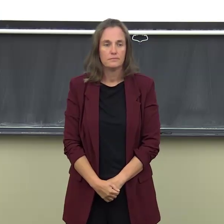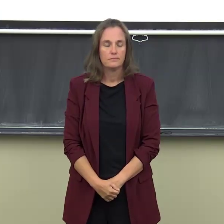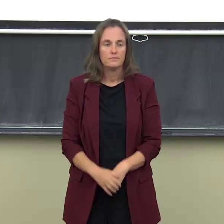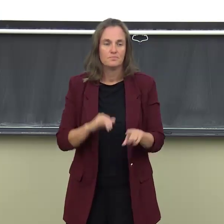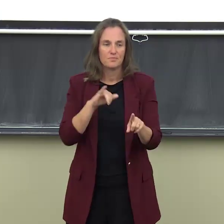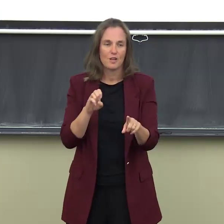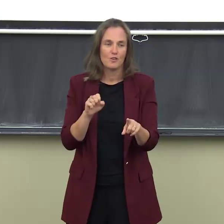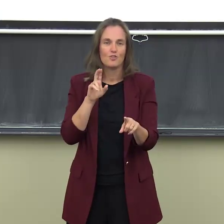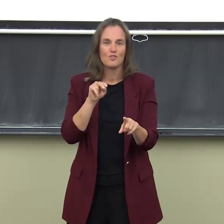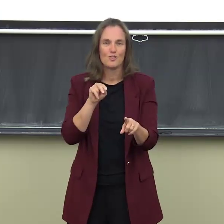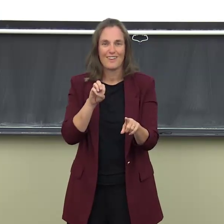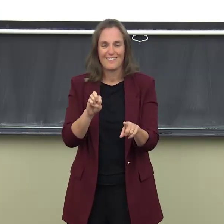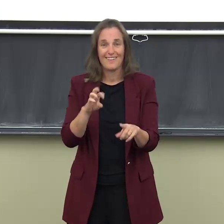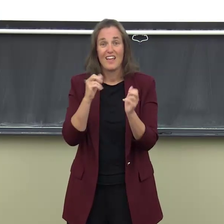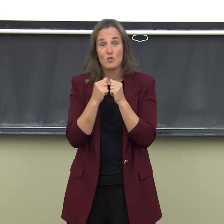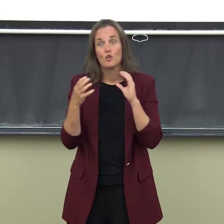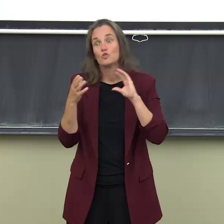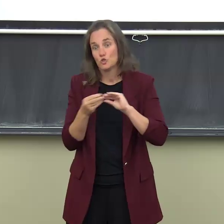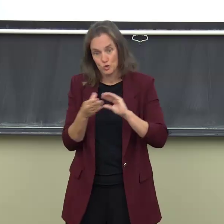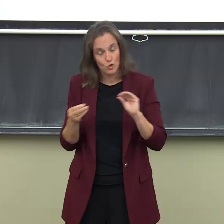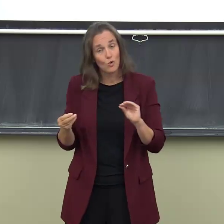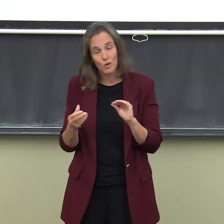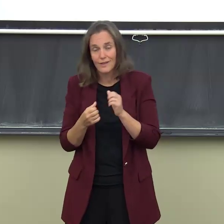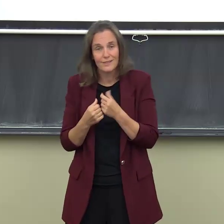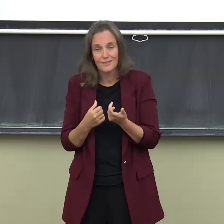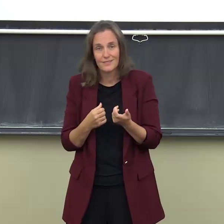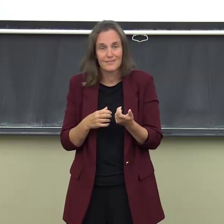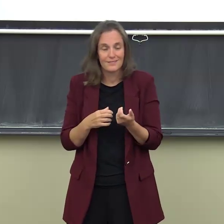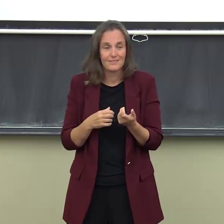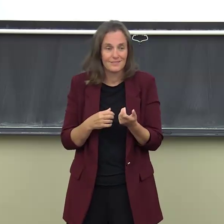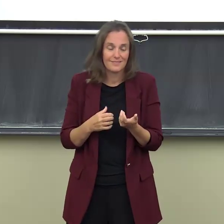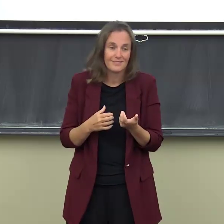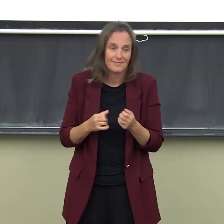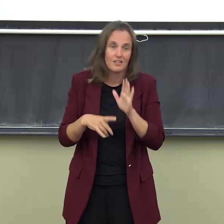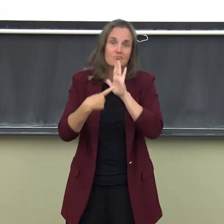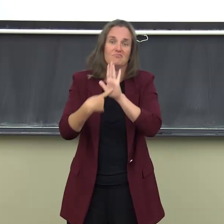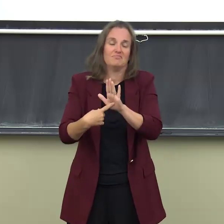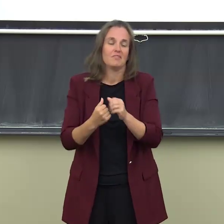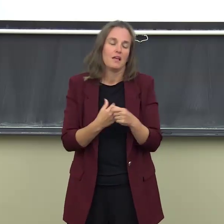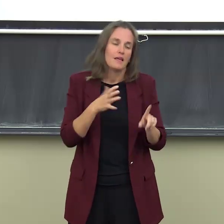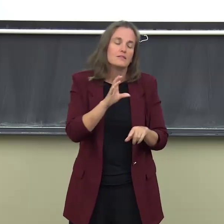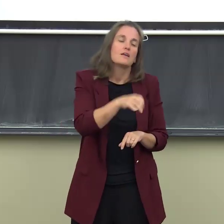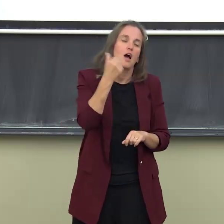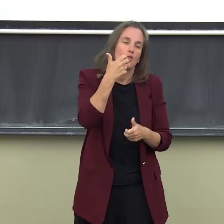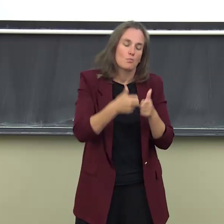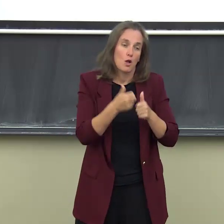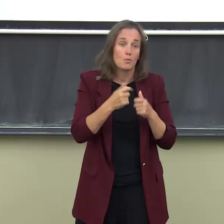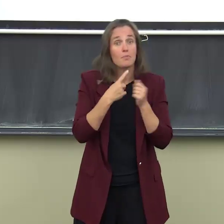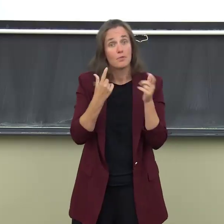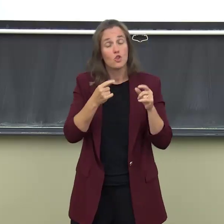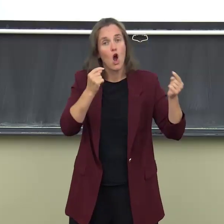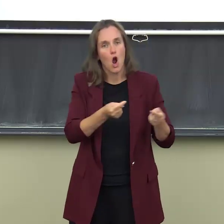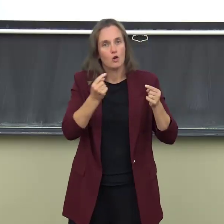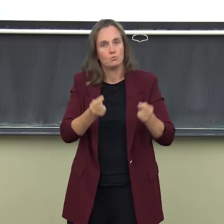Anecdotes are not data. Right, exactly. Well, and yeah, that's the other problem, of course, that all of the